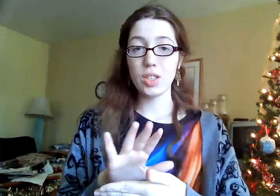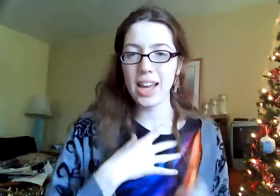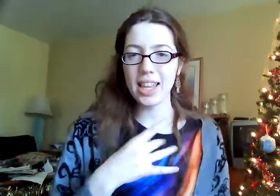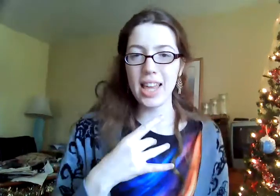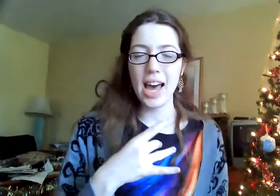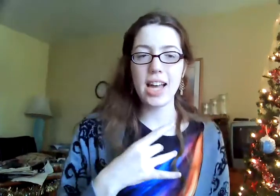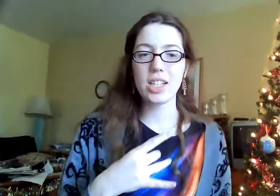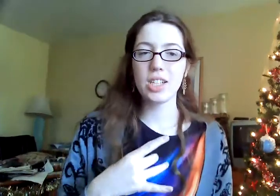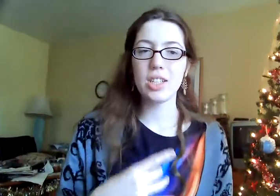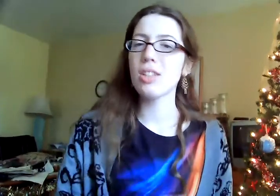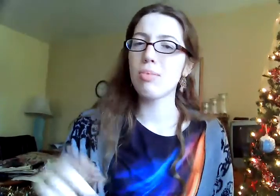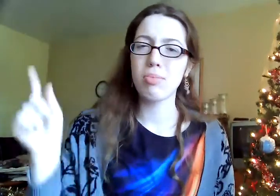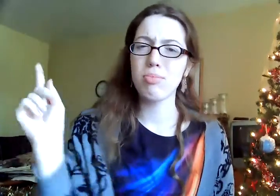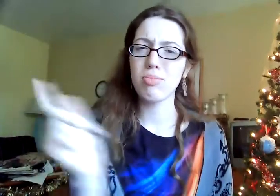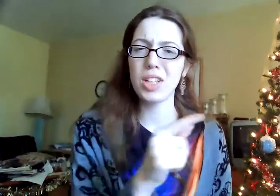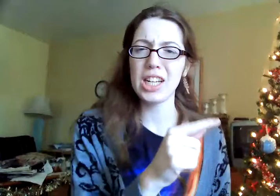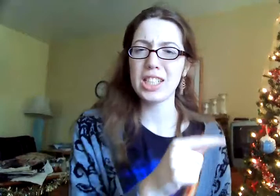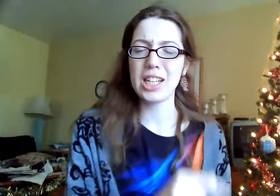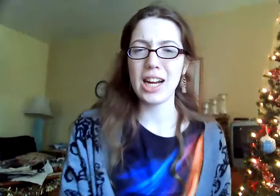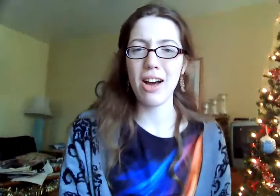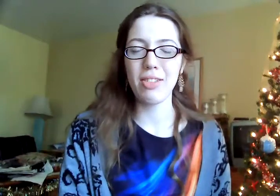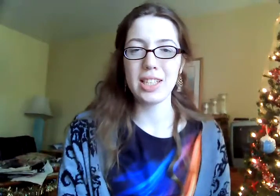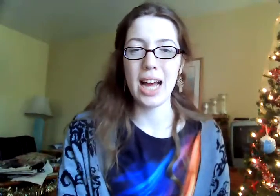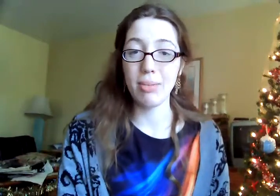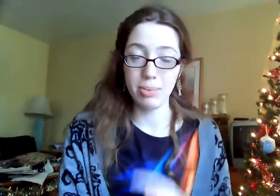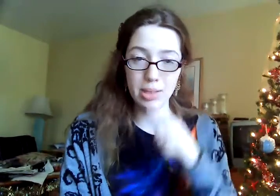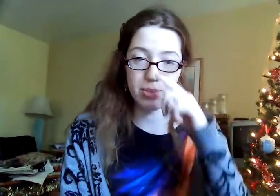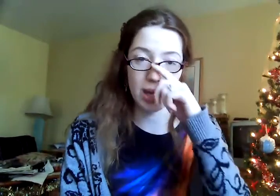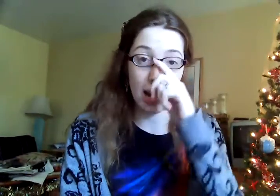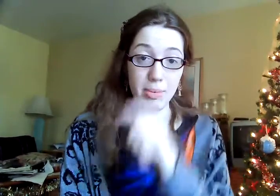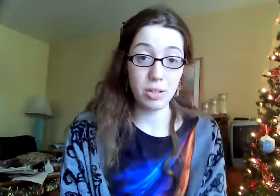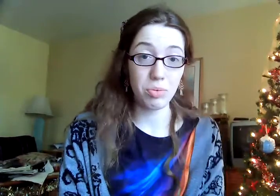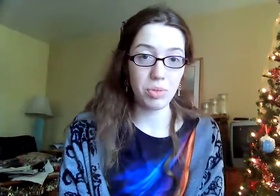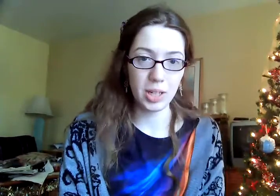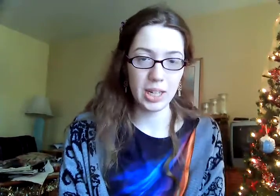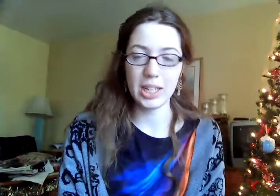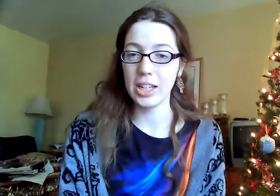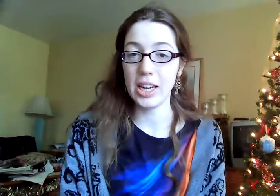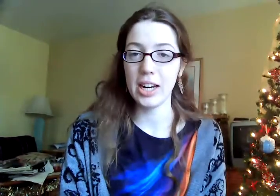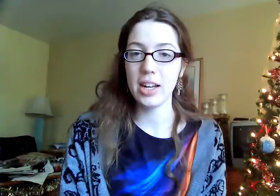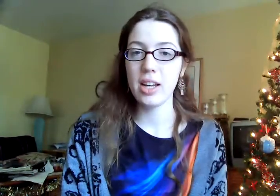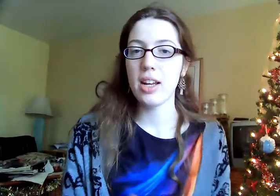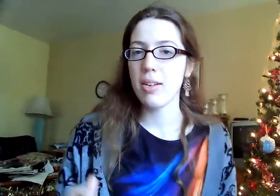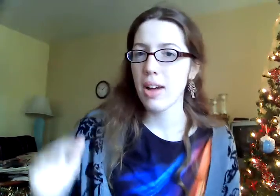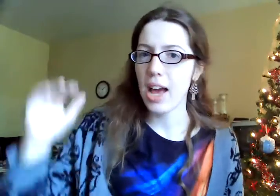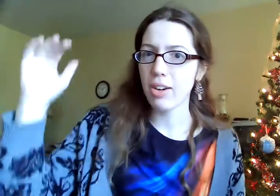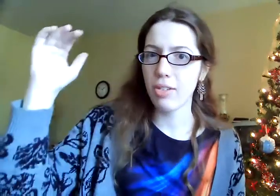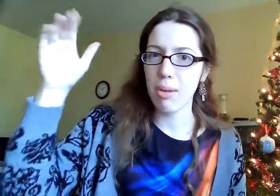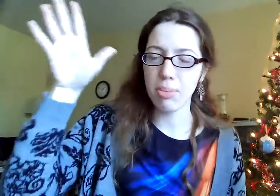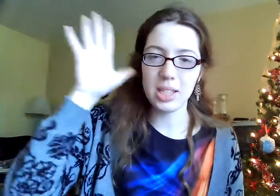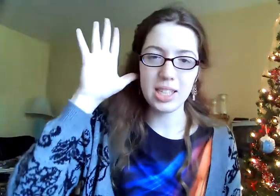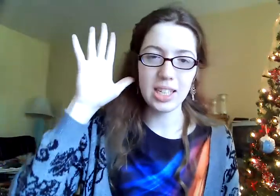Like that? Please check out this album sometime. It is really good. I grew up listening to